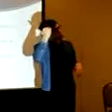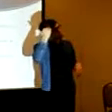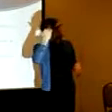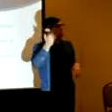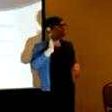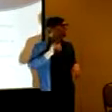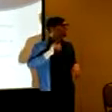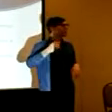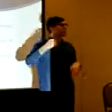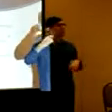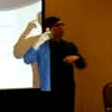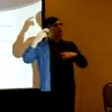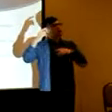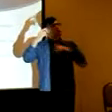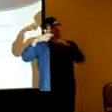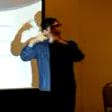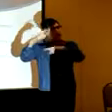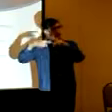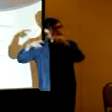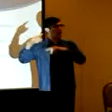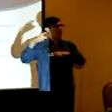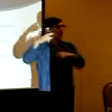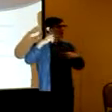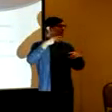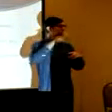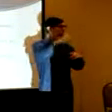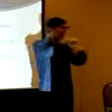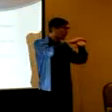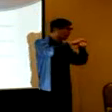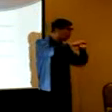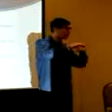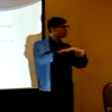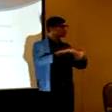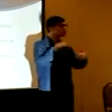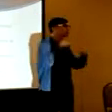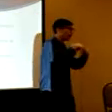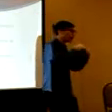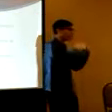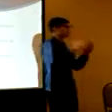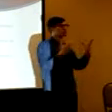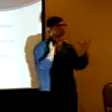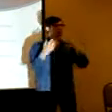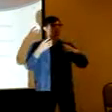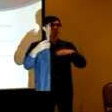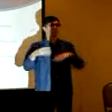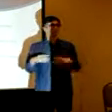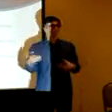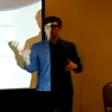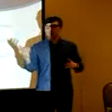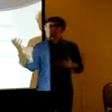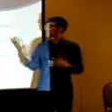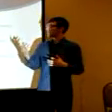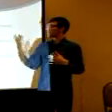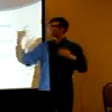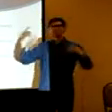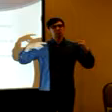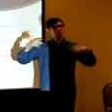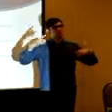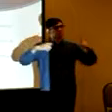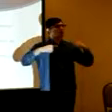Someone who knows signs and the English, or maybe Spanish, or they